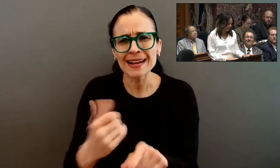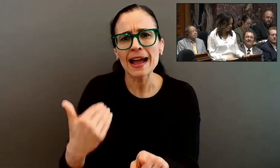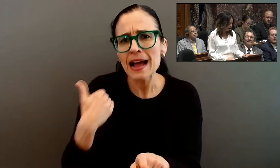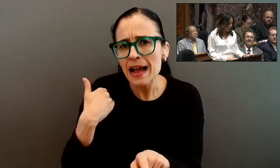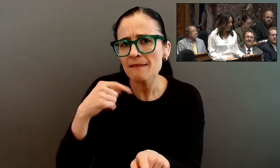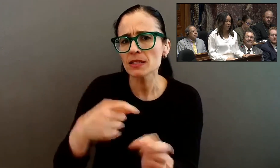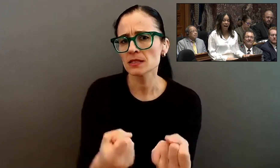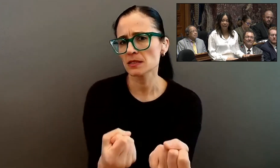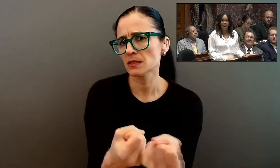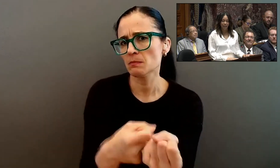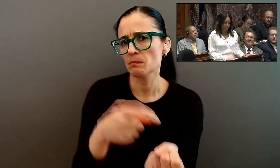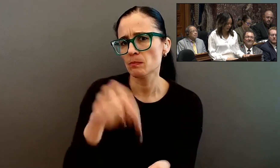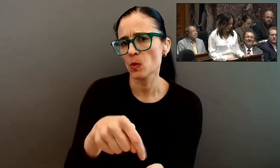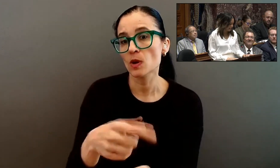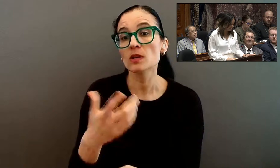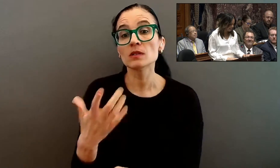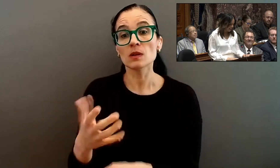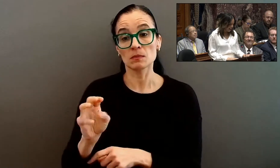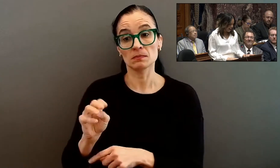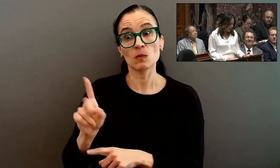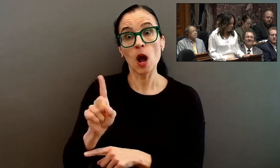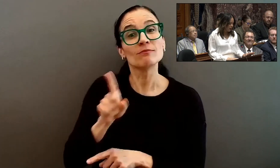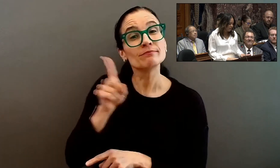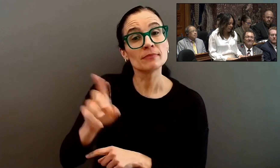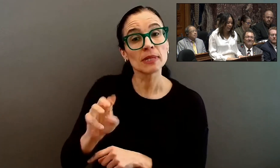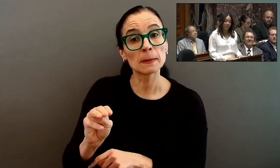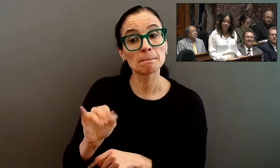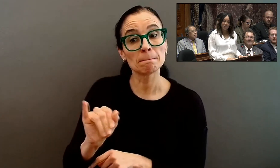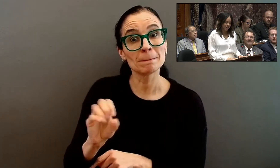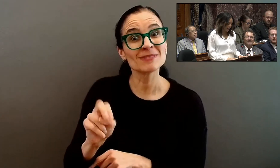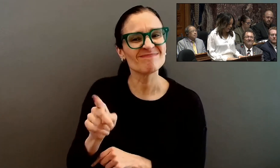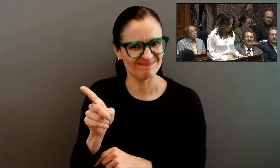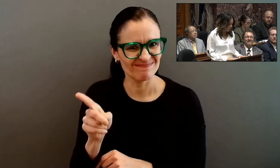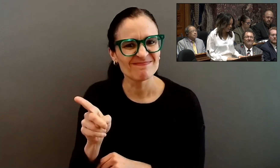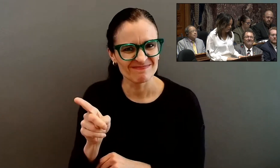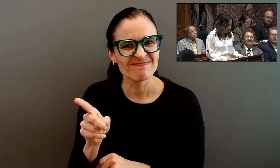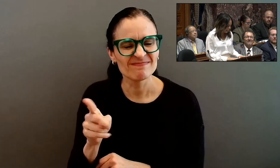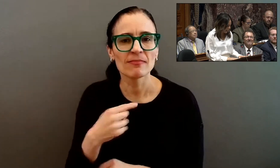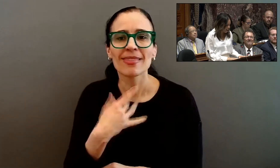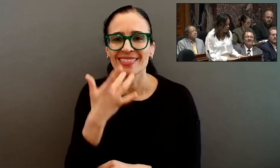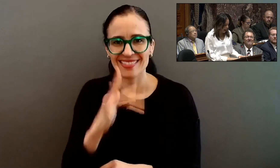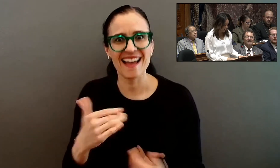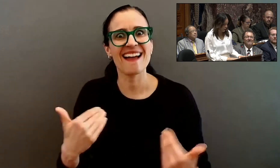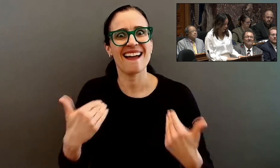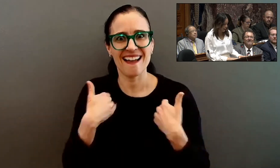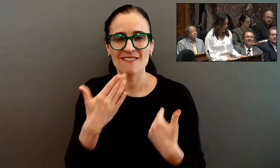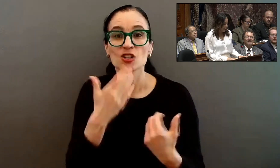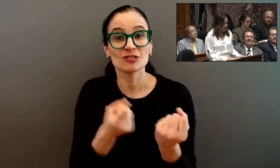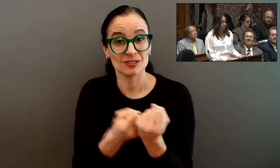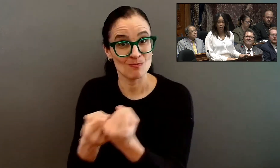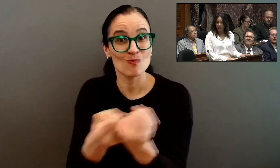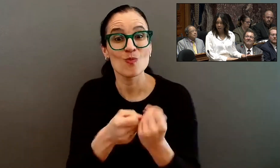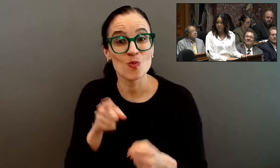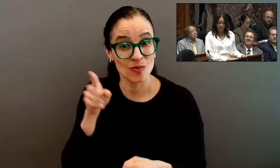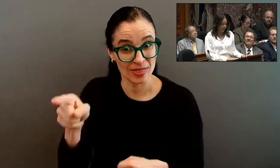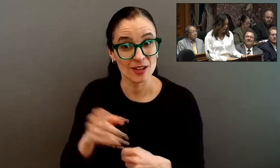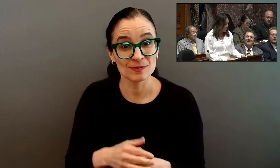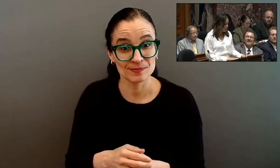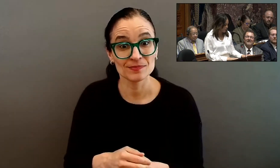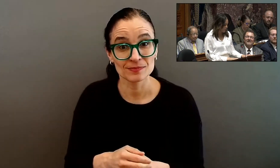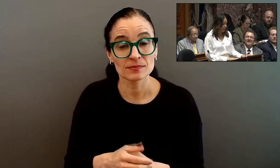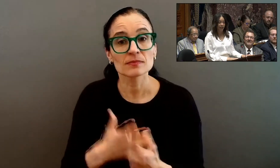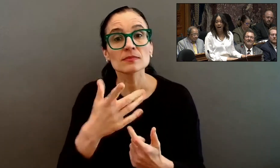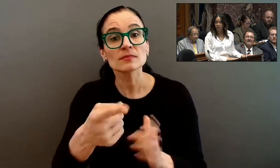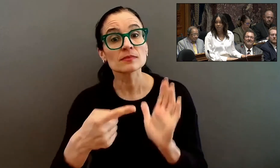to live in that kind of place. And one of the clearest examples of that care in action is Cherubs